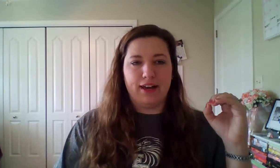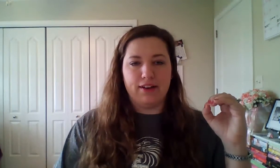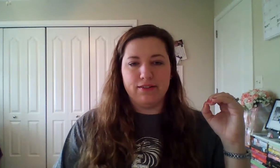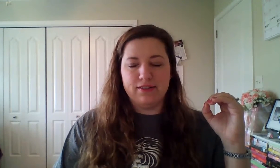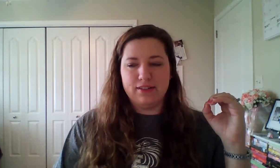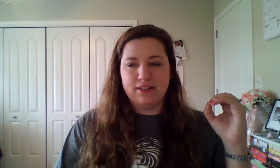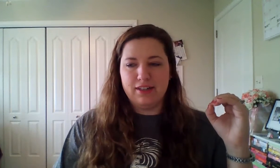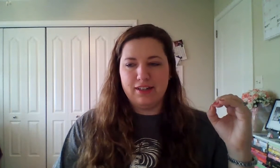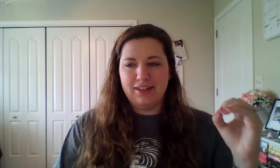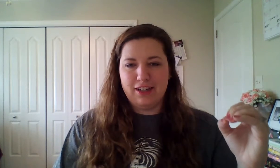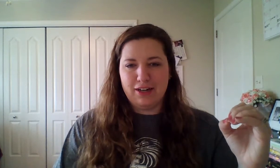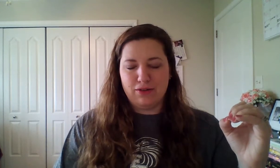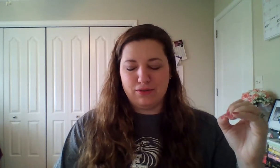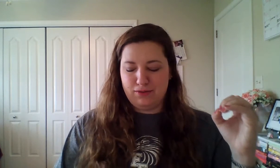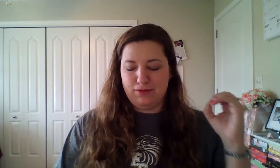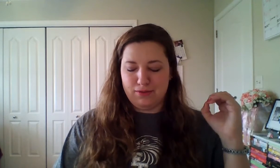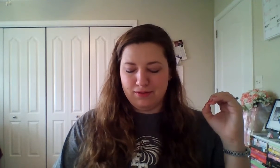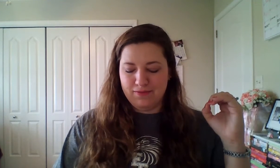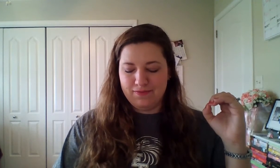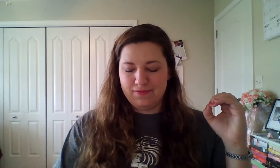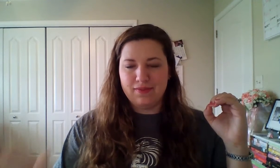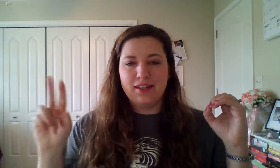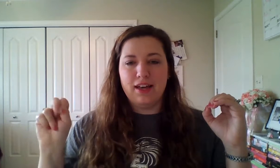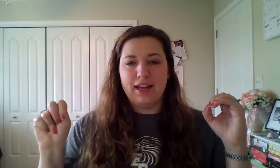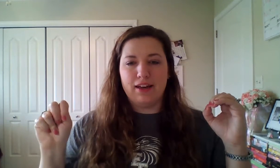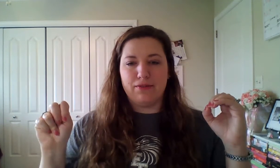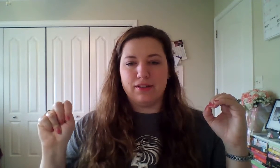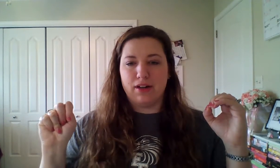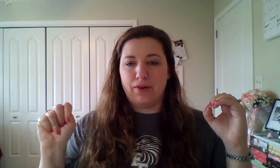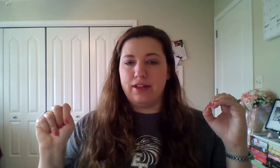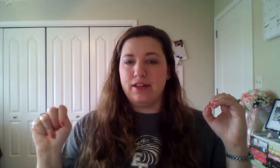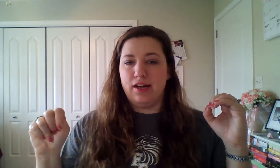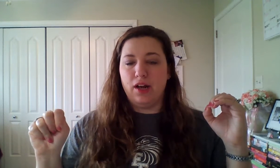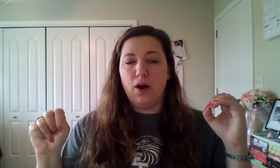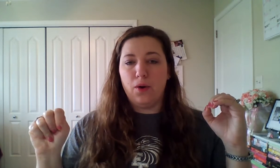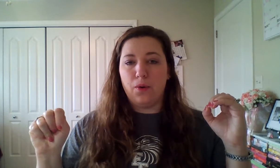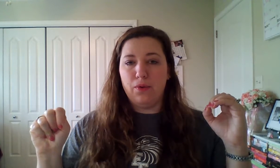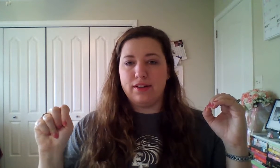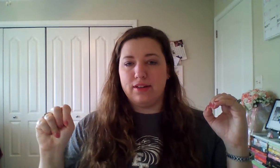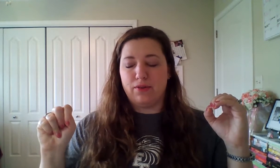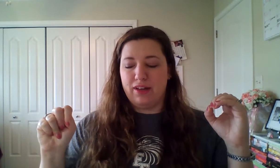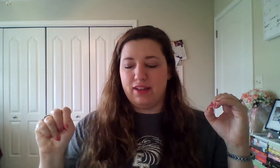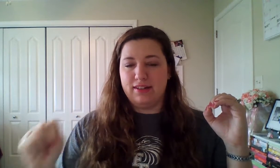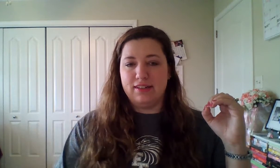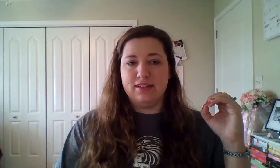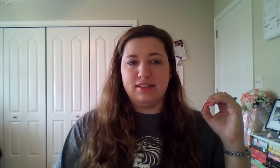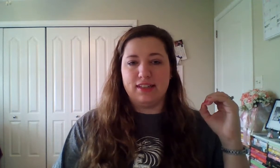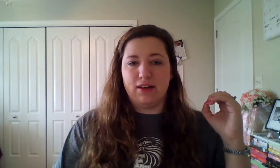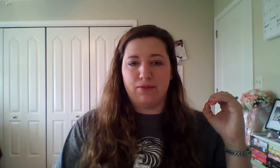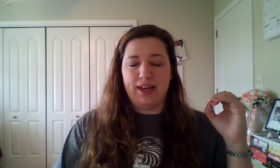have ooh. If we start with no and take away the n sound, we